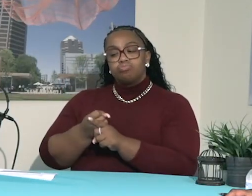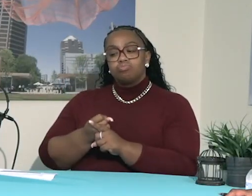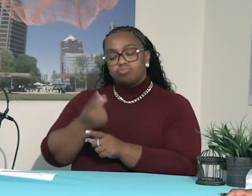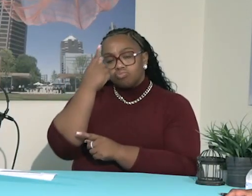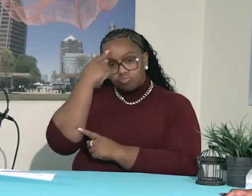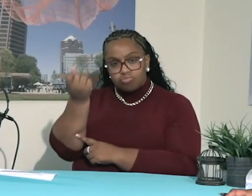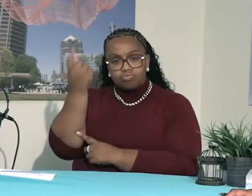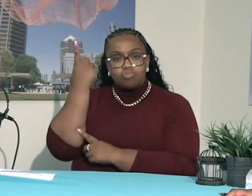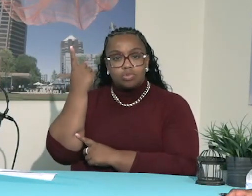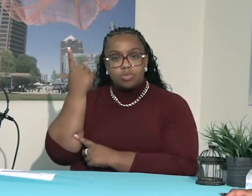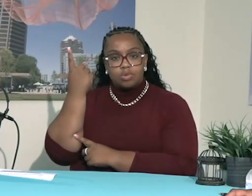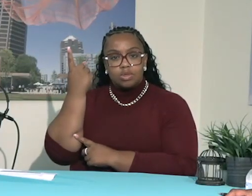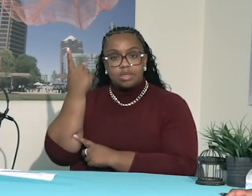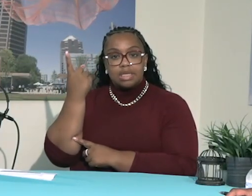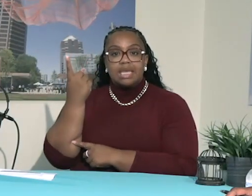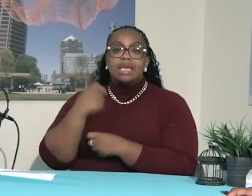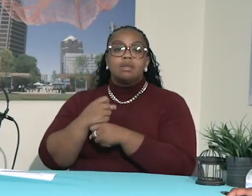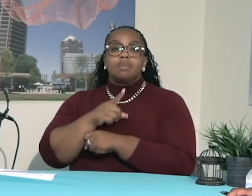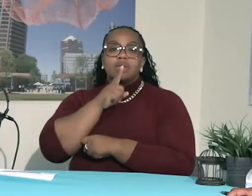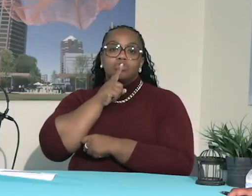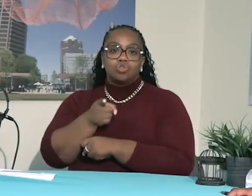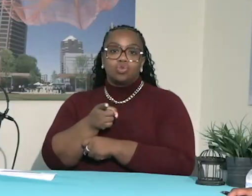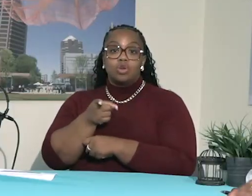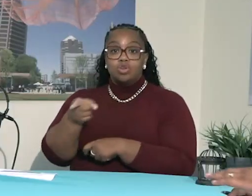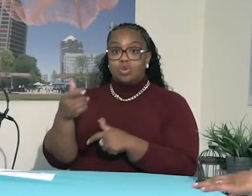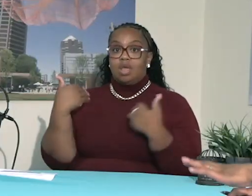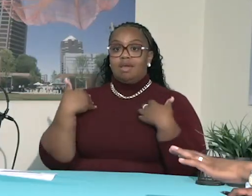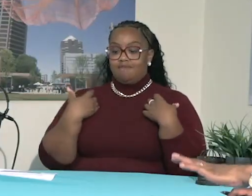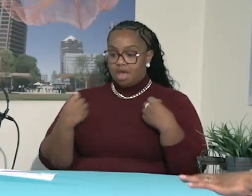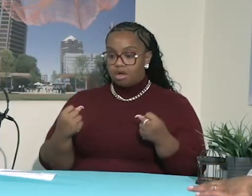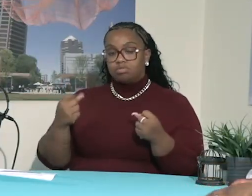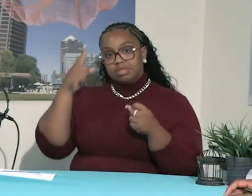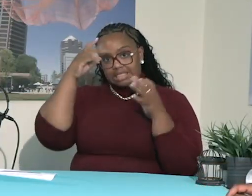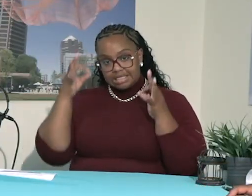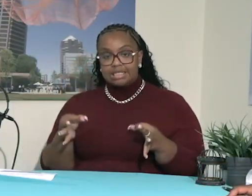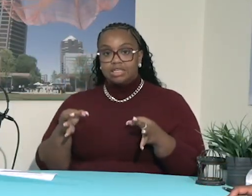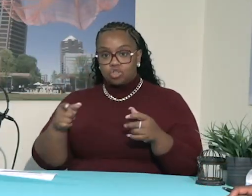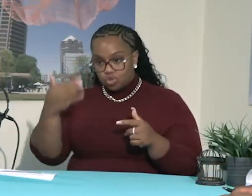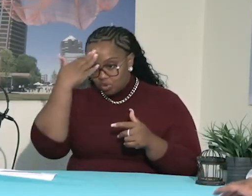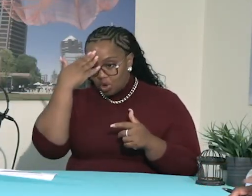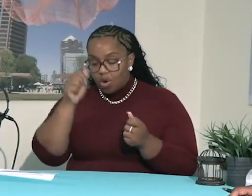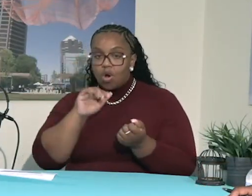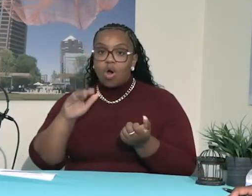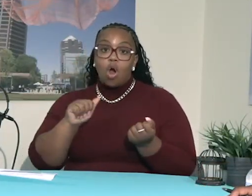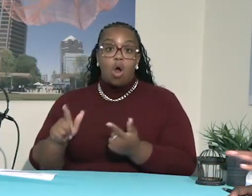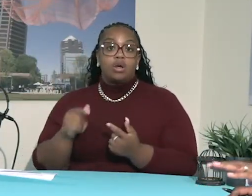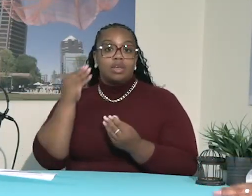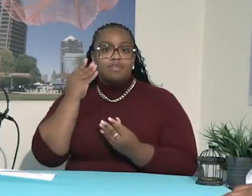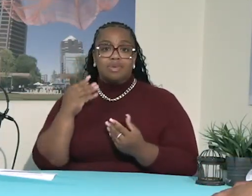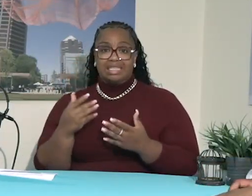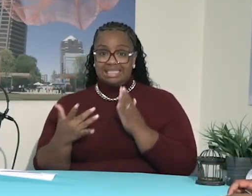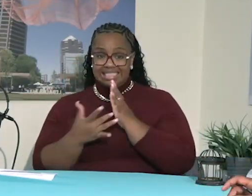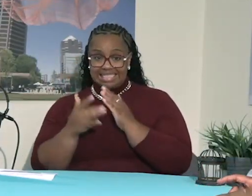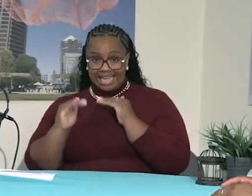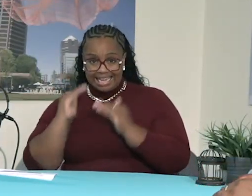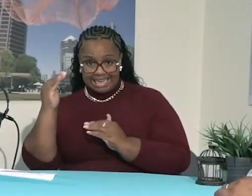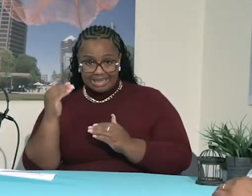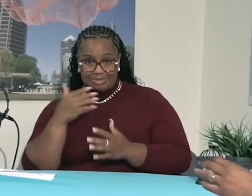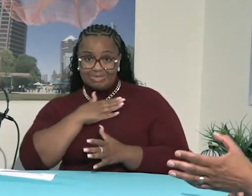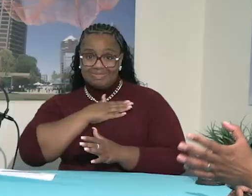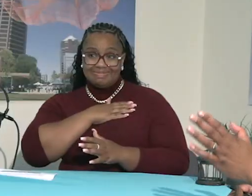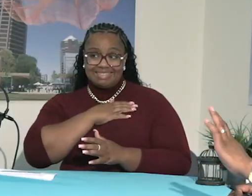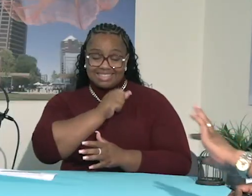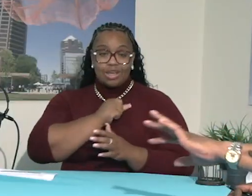make more informed health decisions. No, I hope that wasn't too techy. It was a lot techy. I'm sorry, but you got the information. Okay.